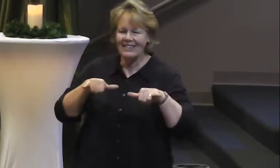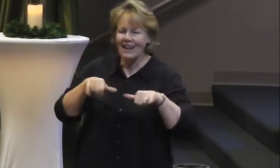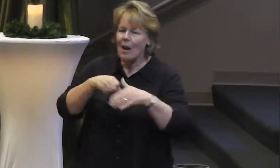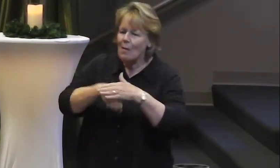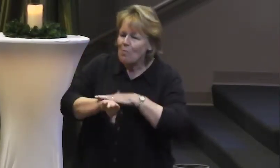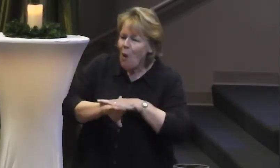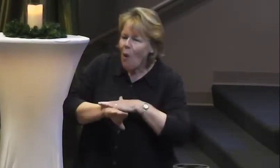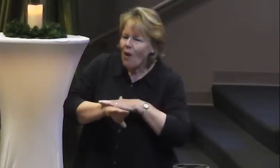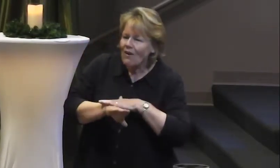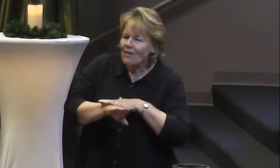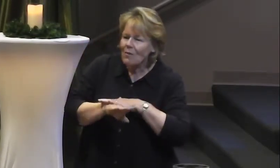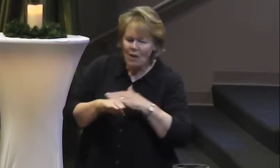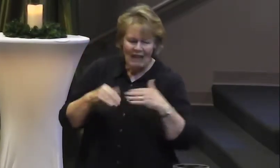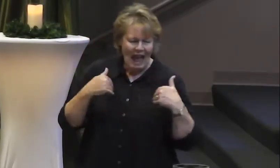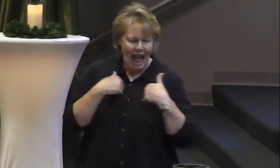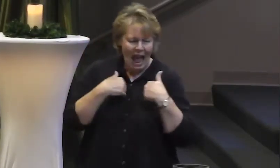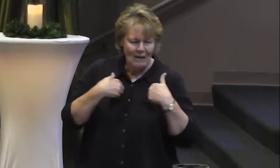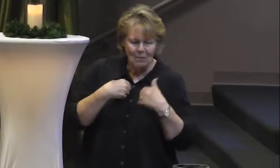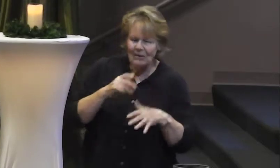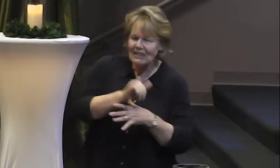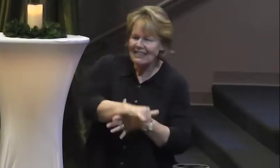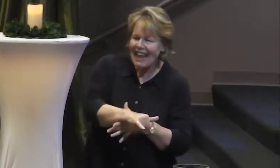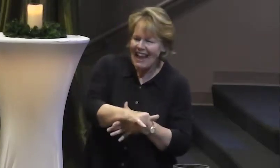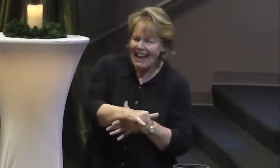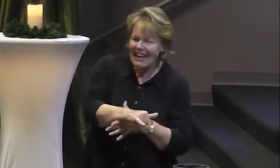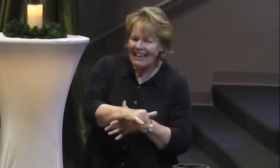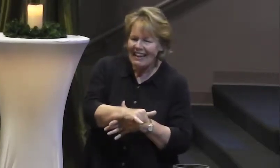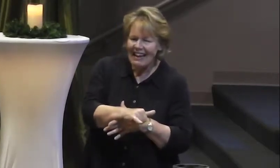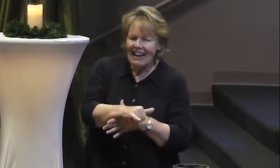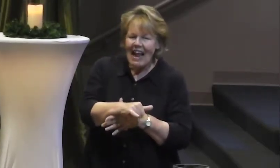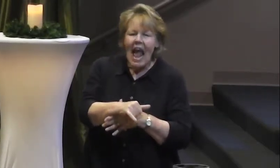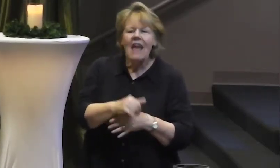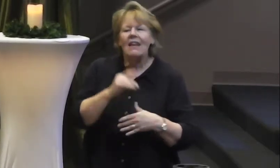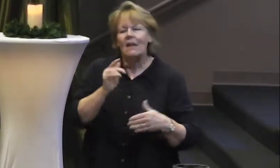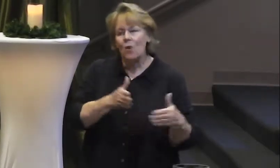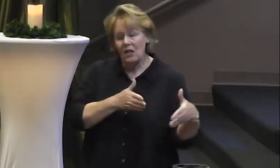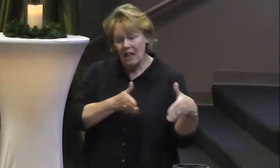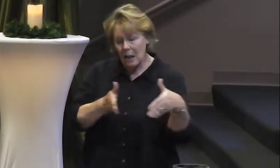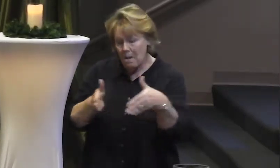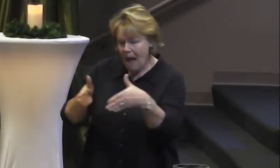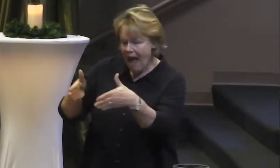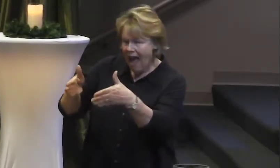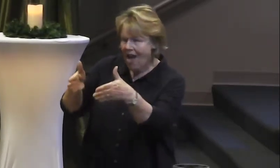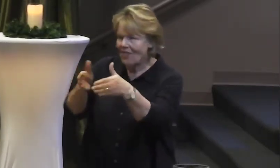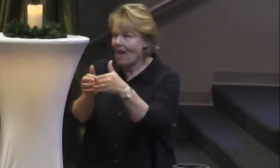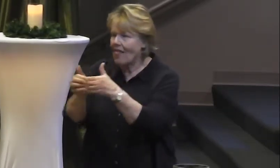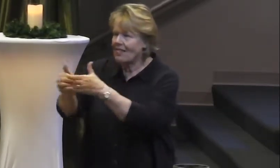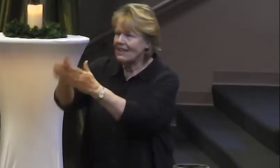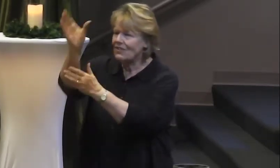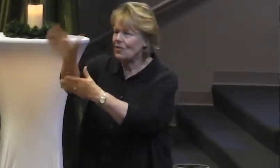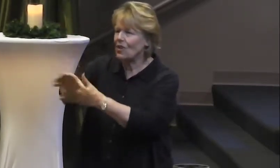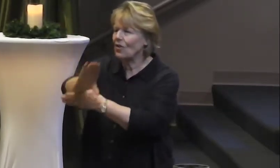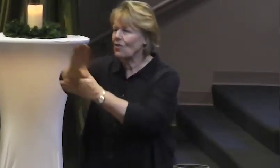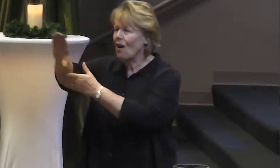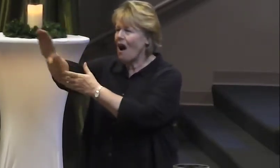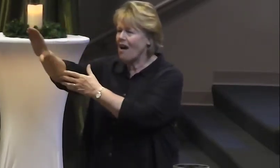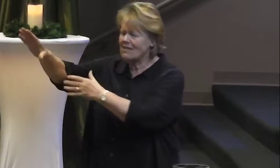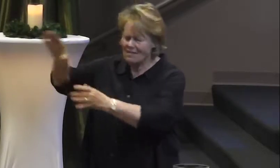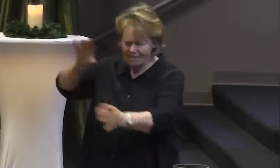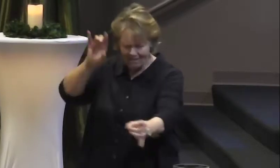that will take him to the hell of the cross, where he will be spiked to